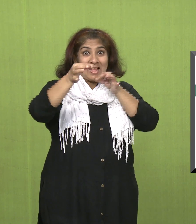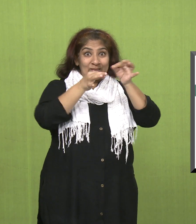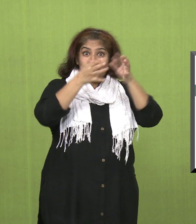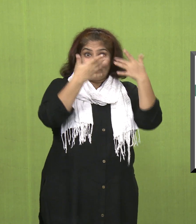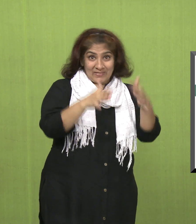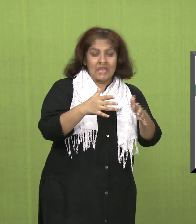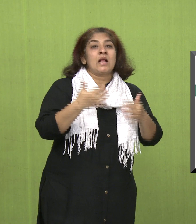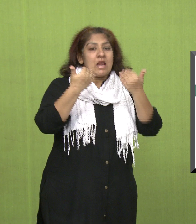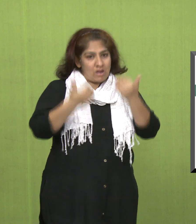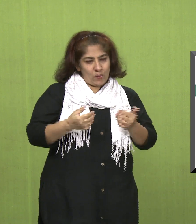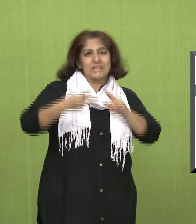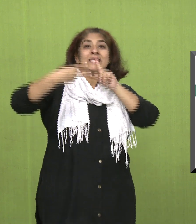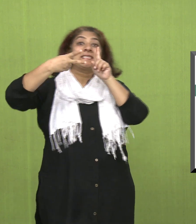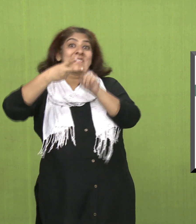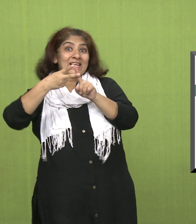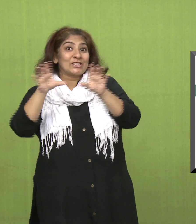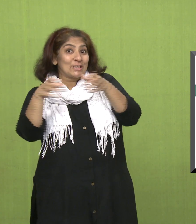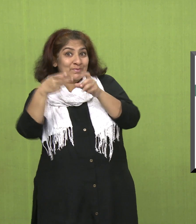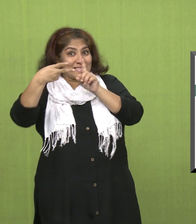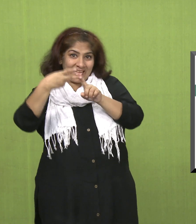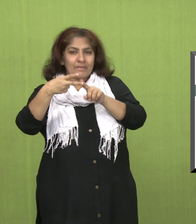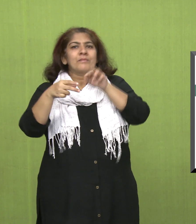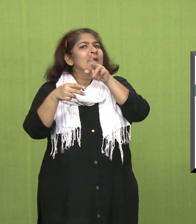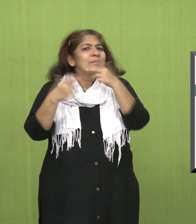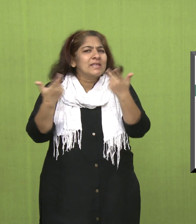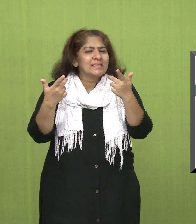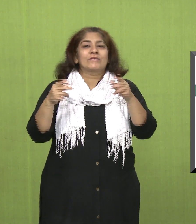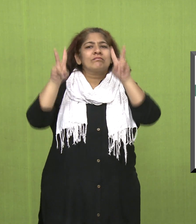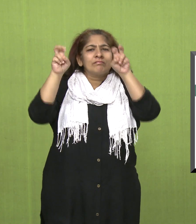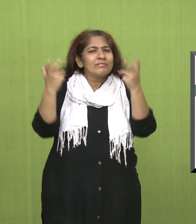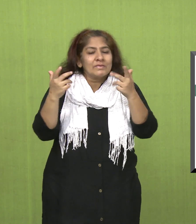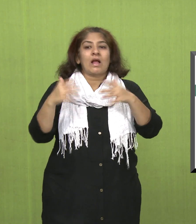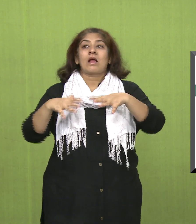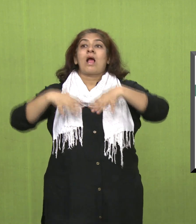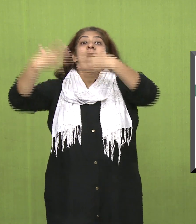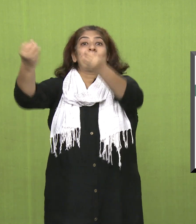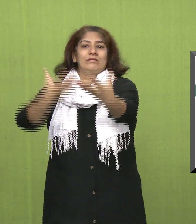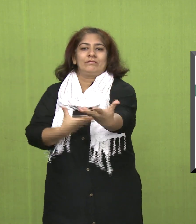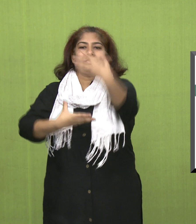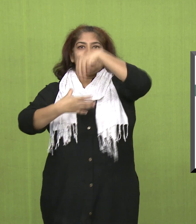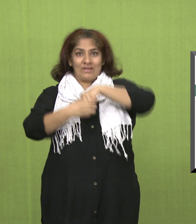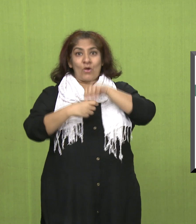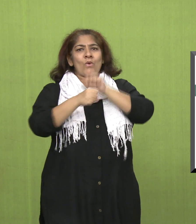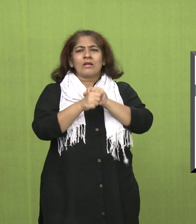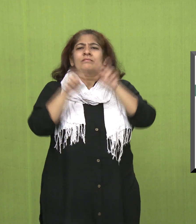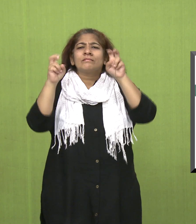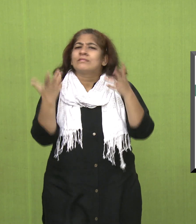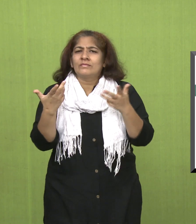Let's now understand the external sources. What does this mean? Like the word